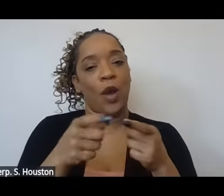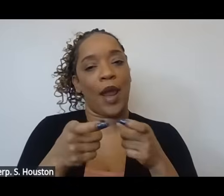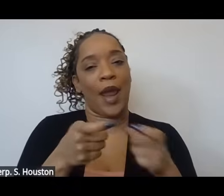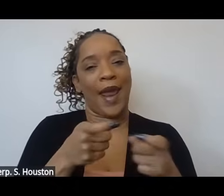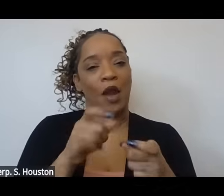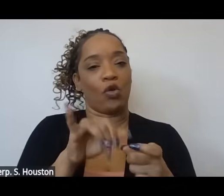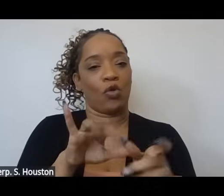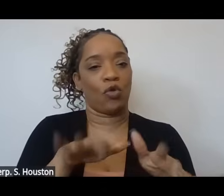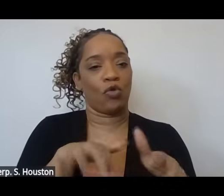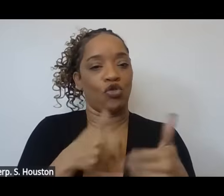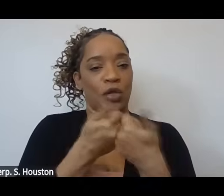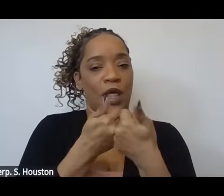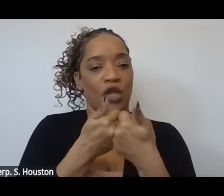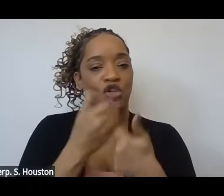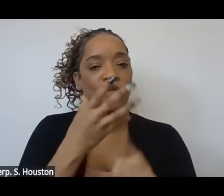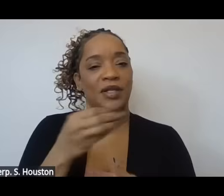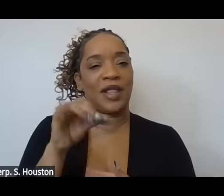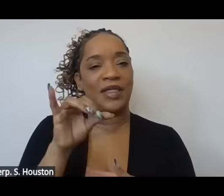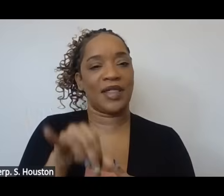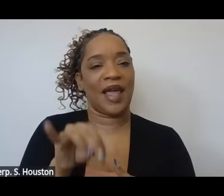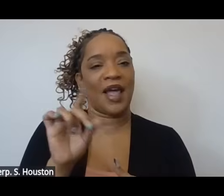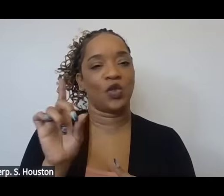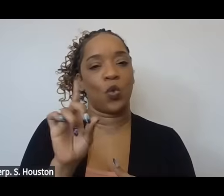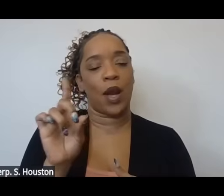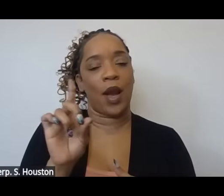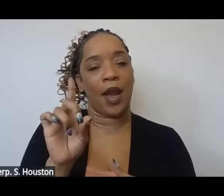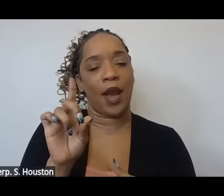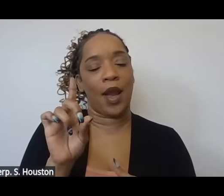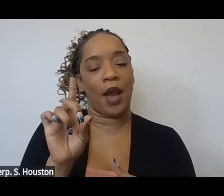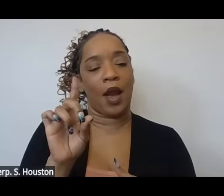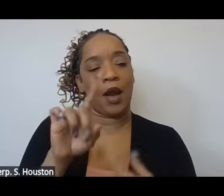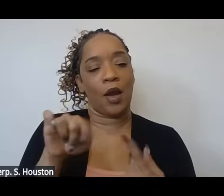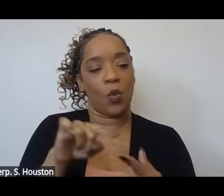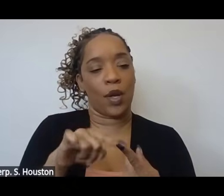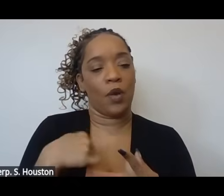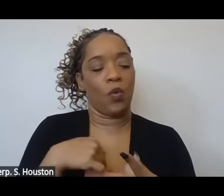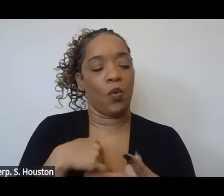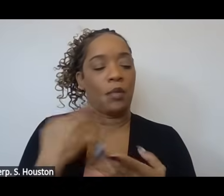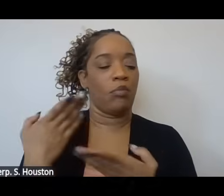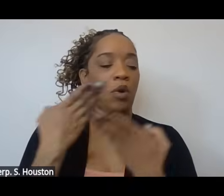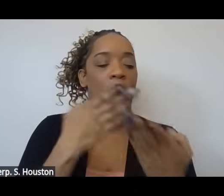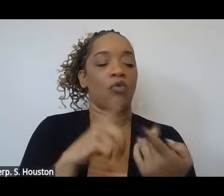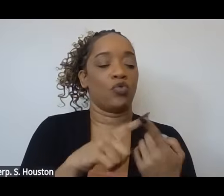where we just sort of brought it to the board because we didn't have a process to evaluate them.